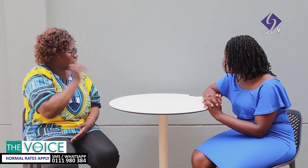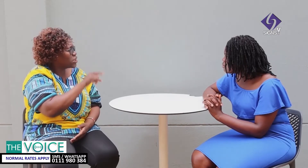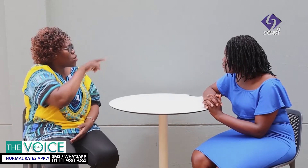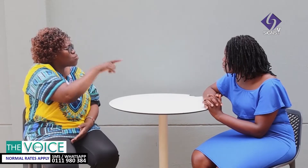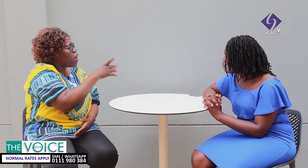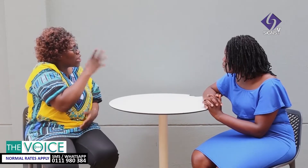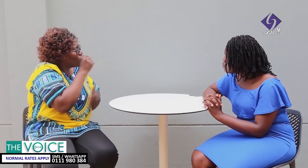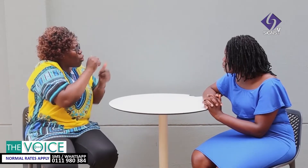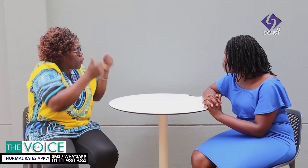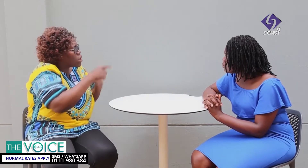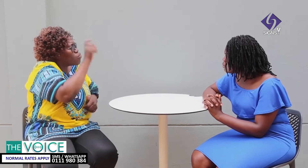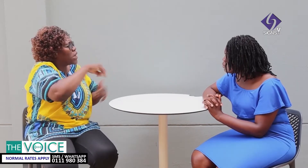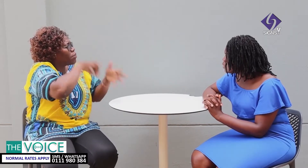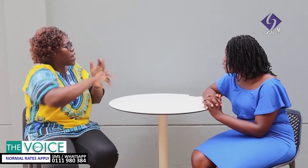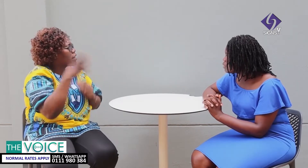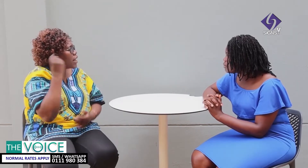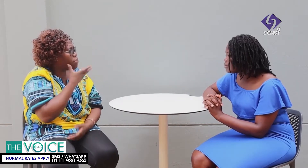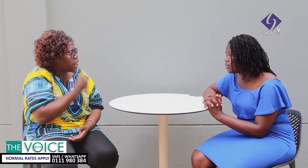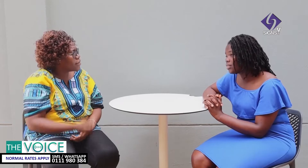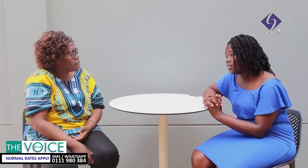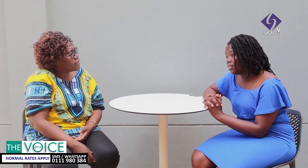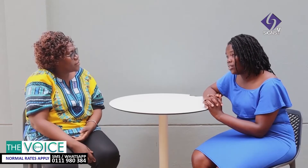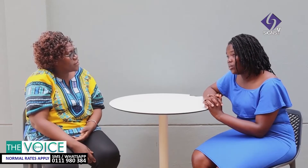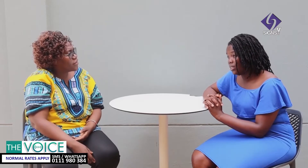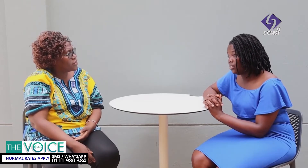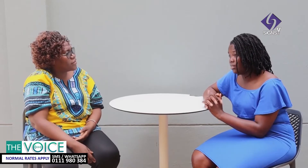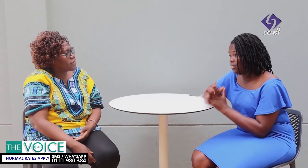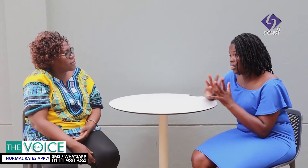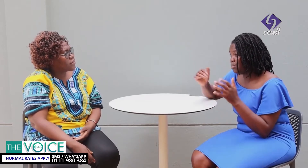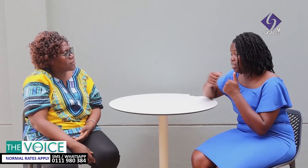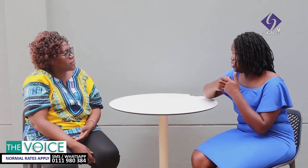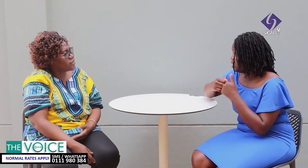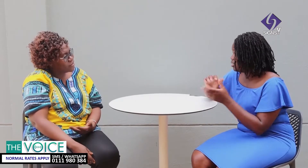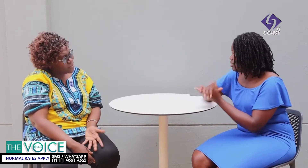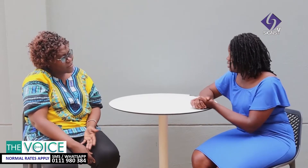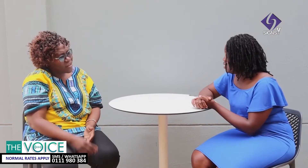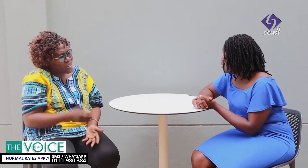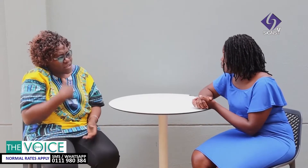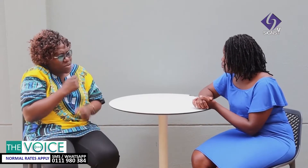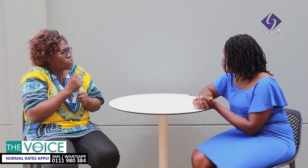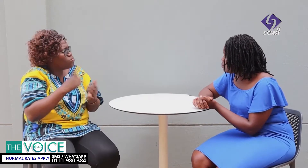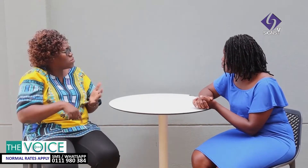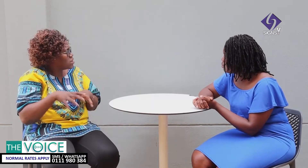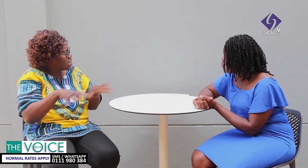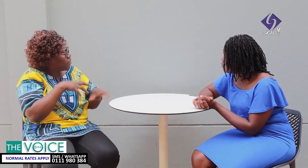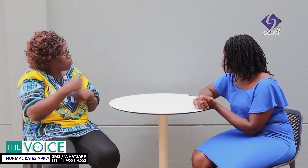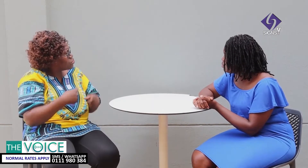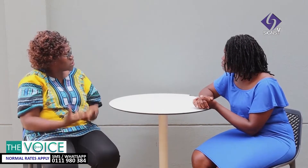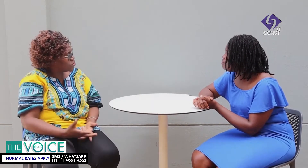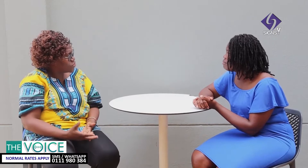about a future life with this man. And they kicked him out. And they were so serious when they kicked him out. And they didn't want me to go with